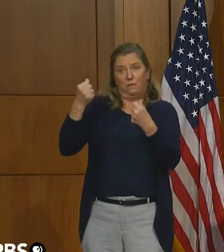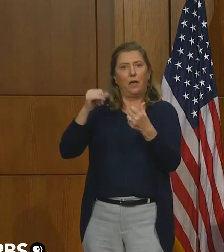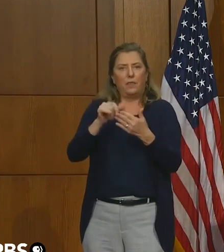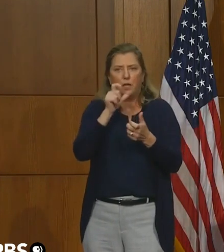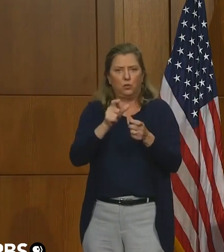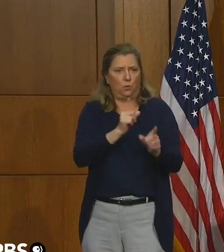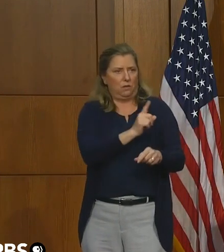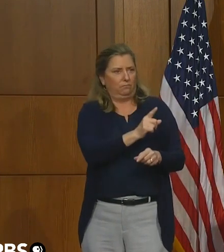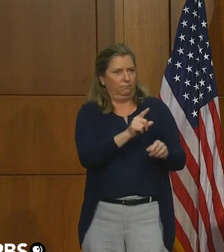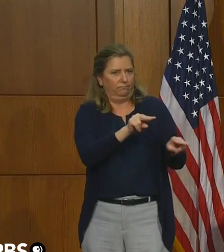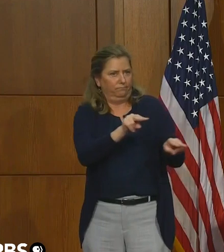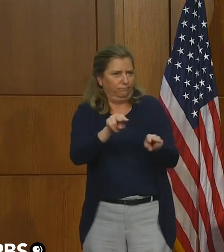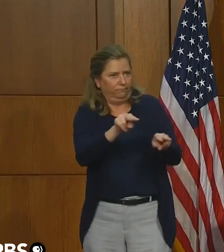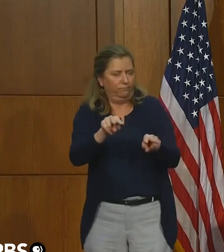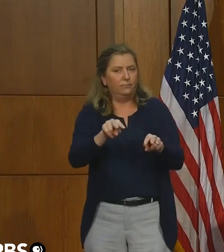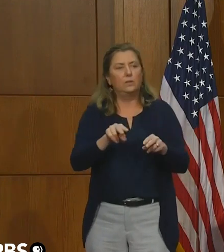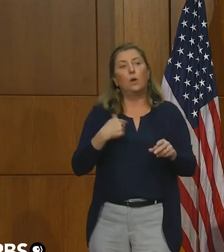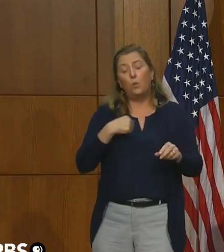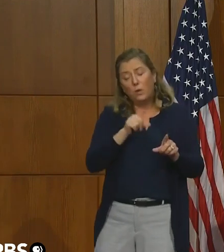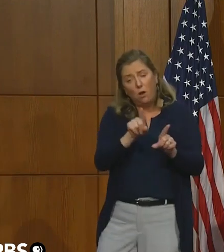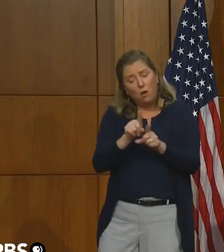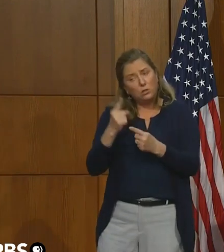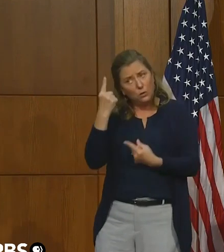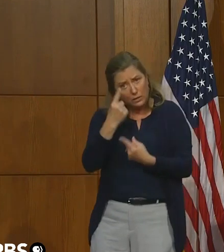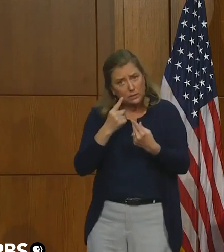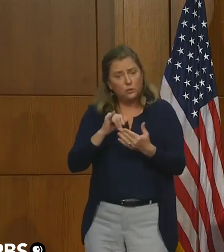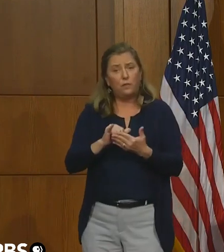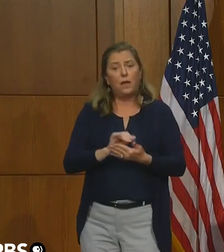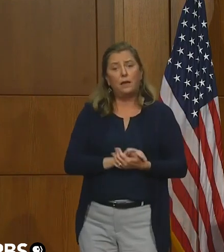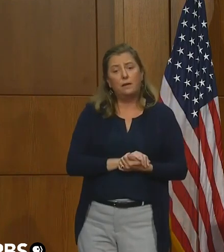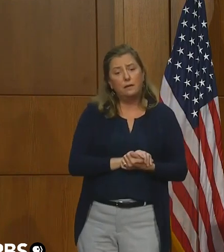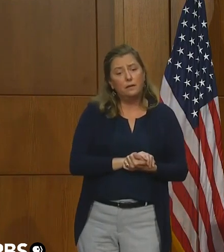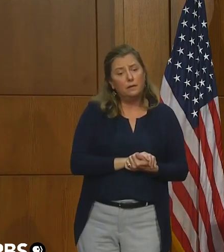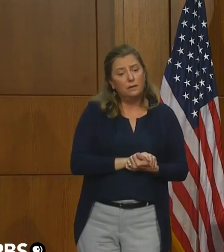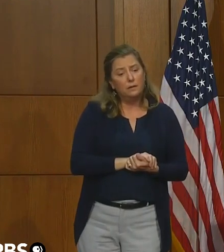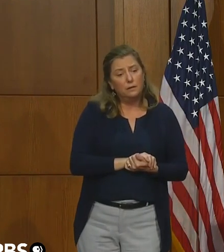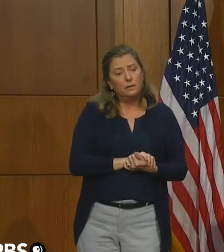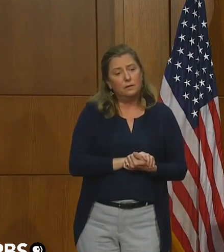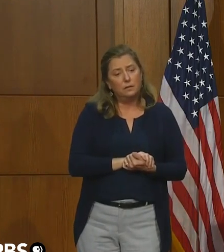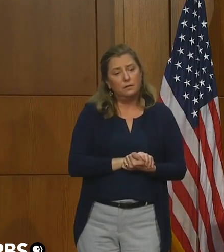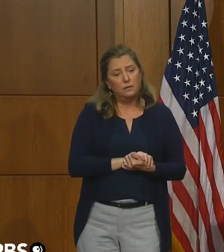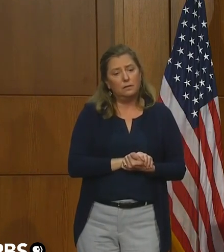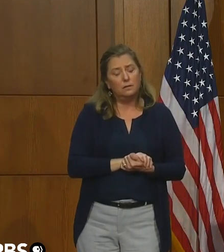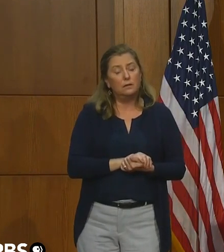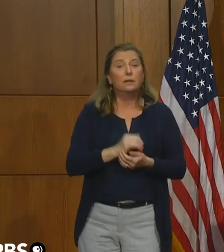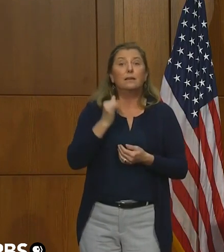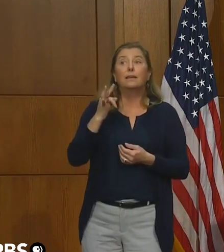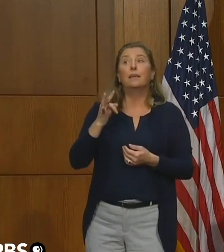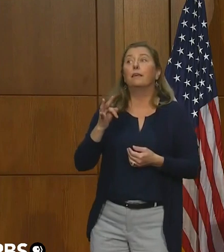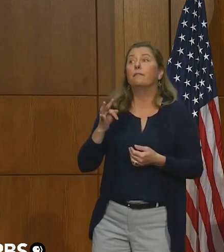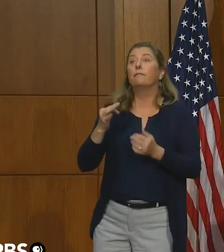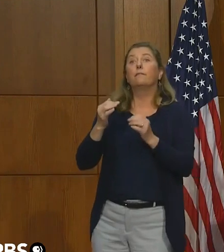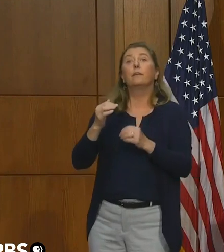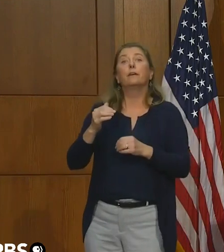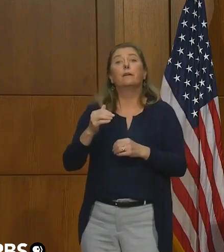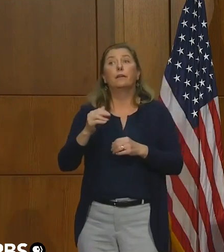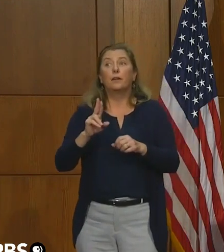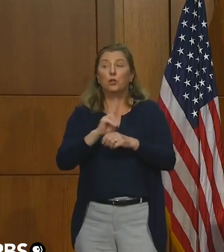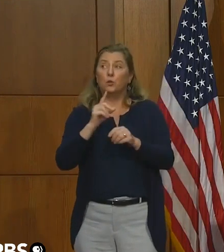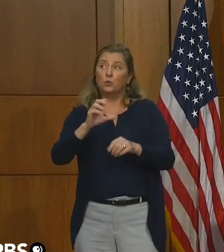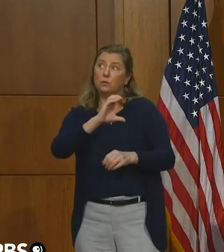that we've taken into consideration, Kate, is that in order to, if we were to enforce this through law enforcement, the